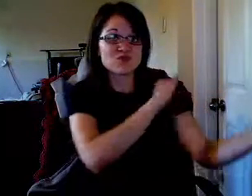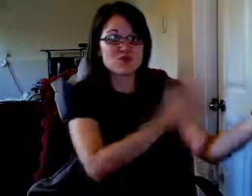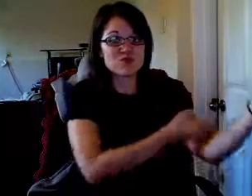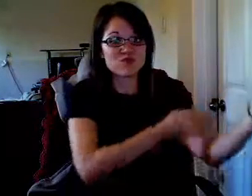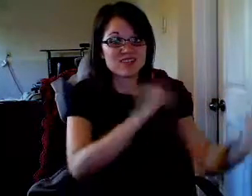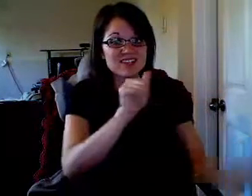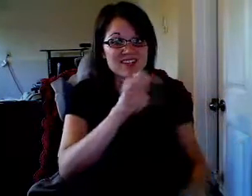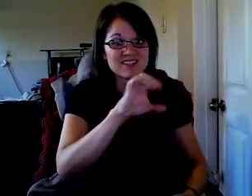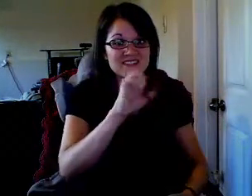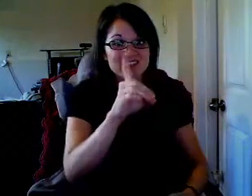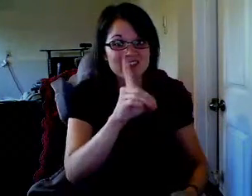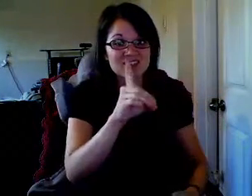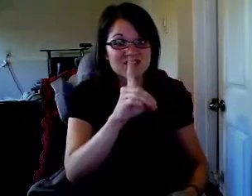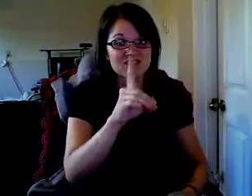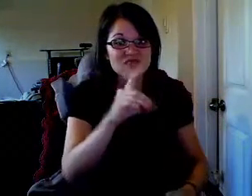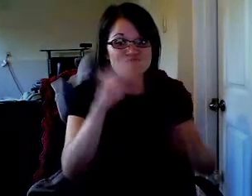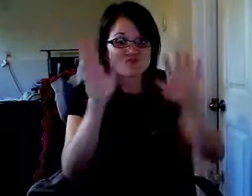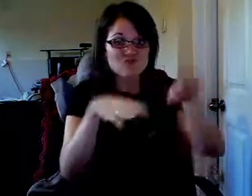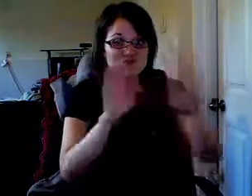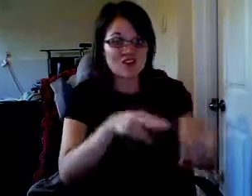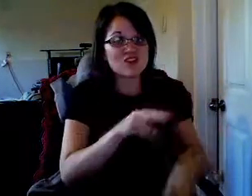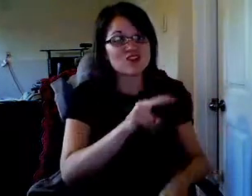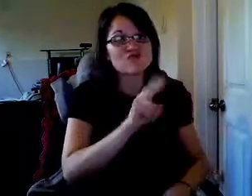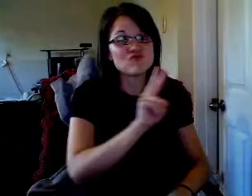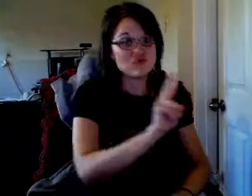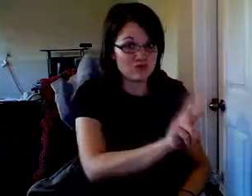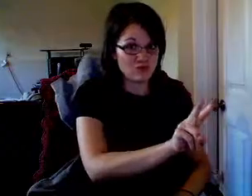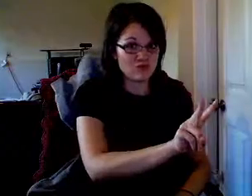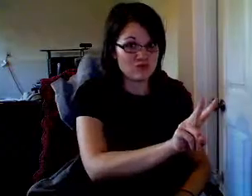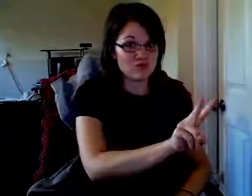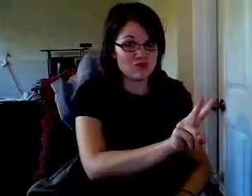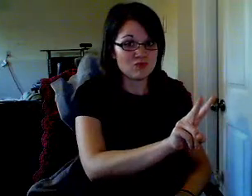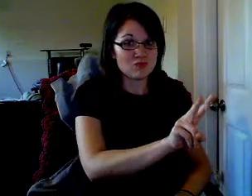question becomes, why do we worry about acid rain? Well,